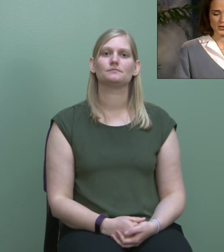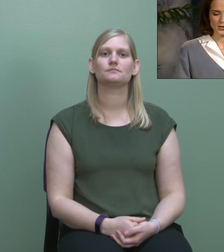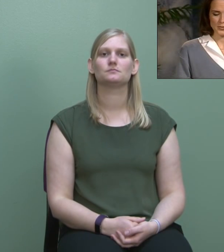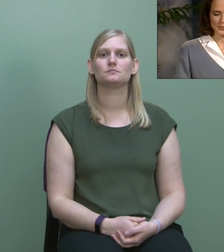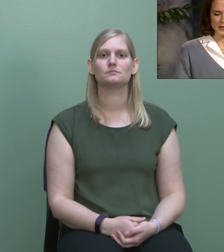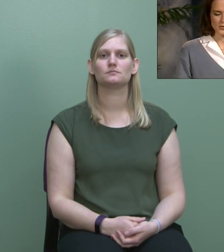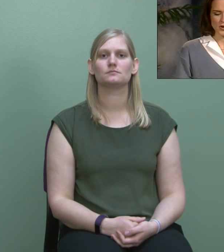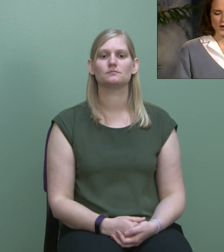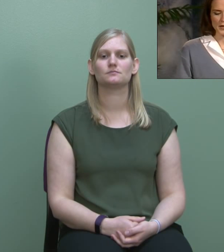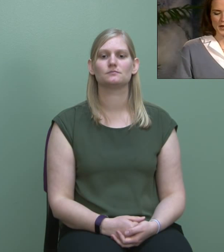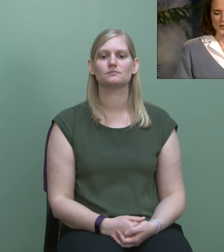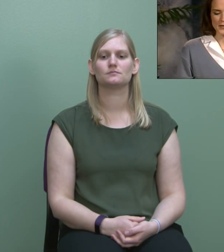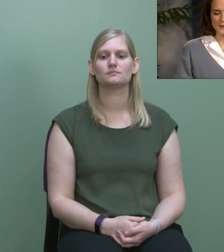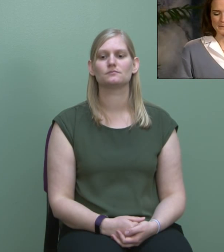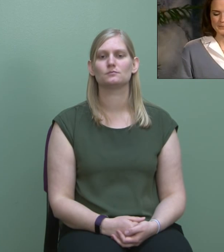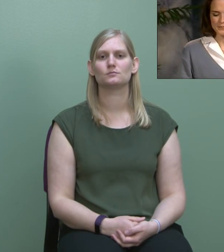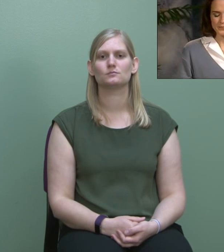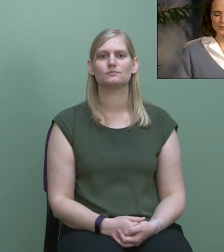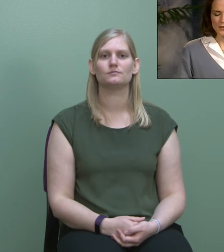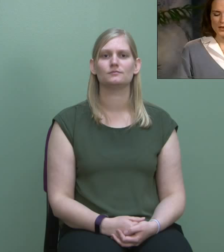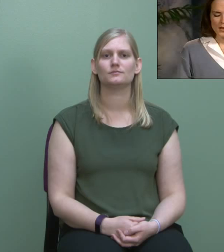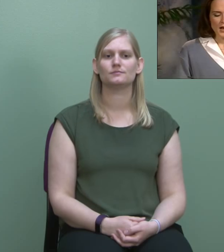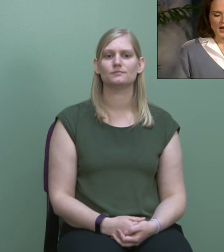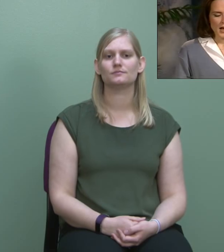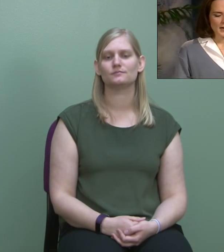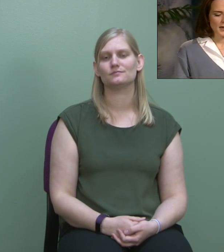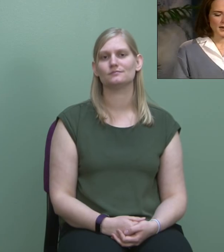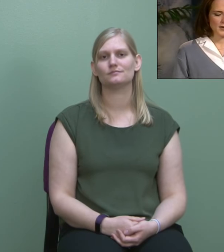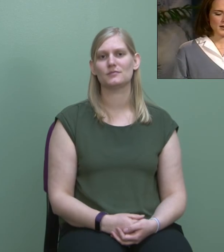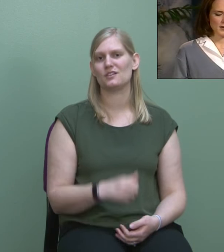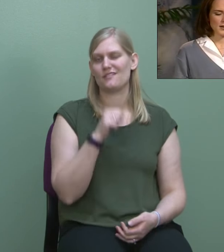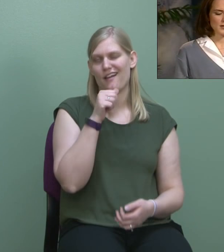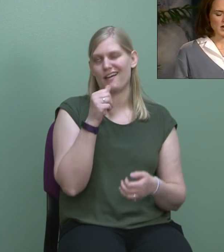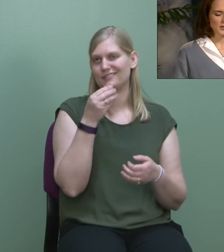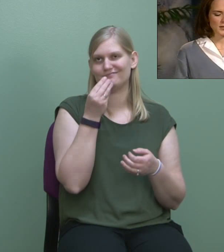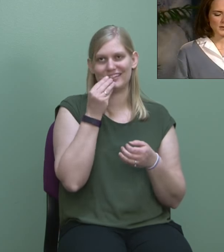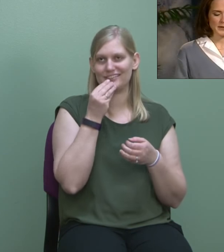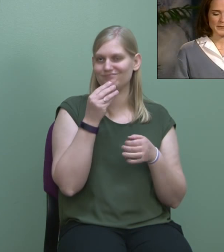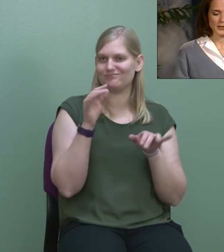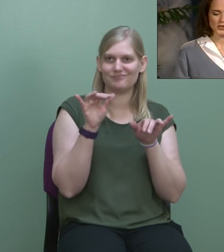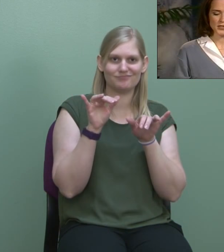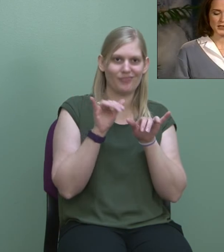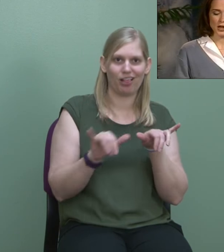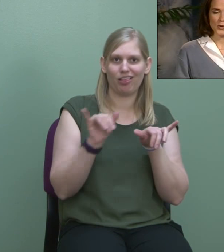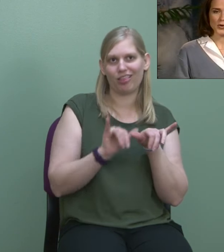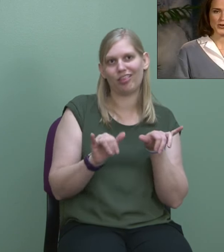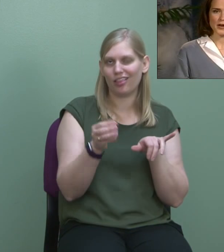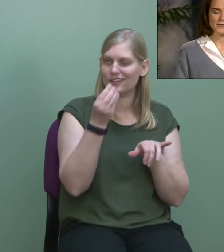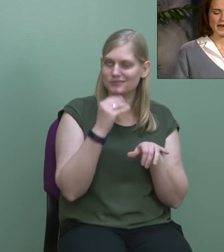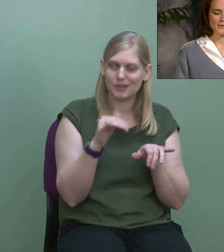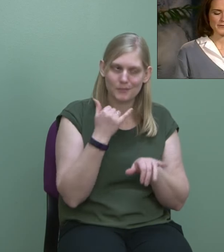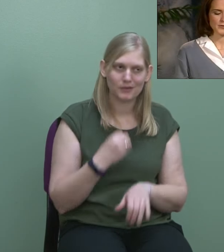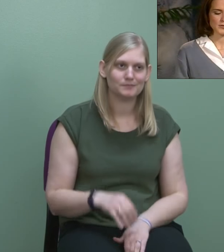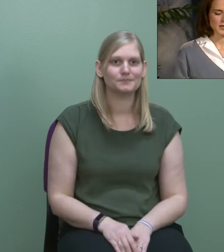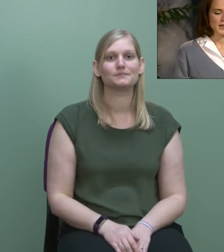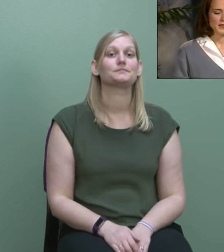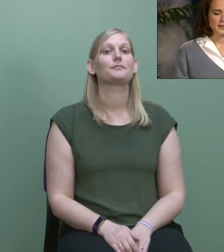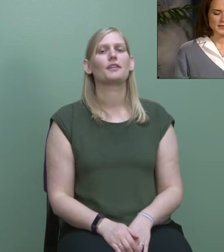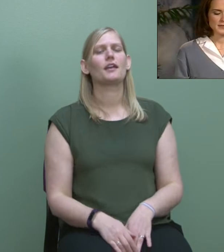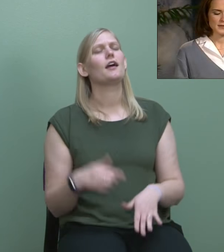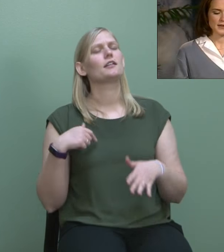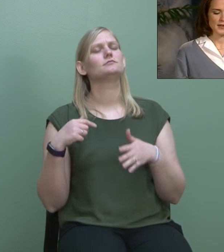need to be strong and healthy. I talked a little bit about choosing low or non-fat